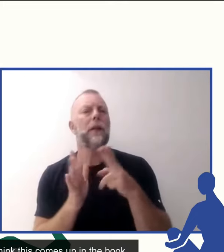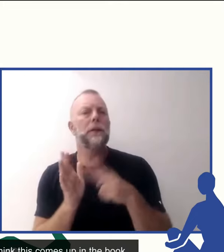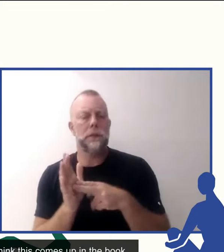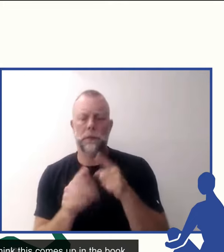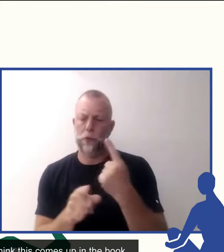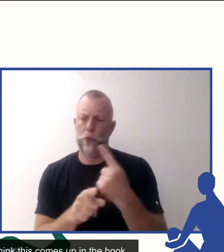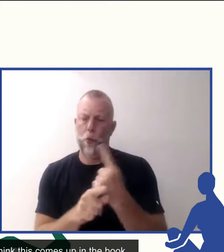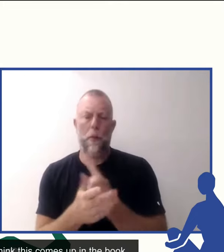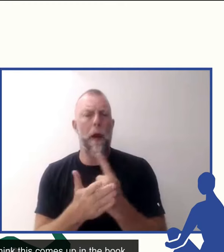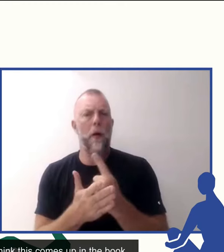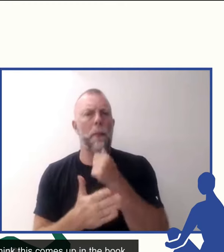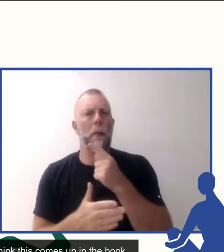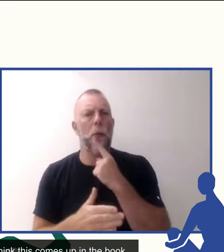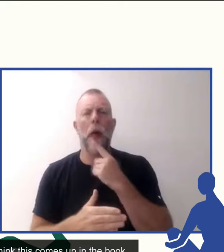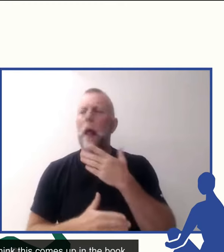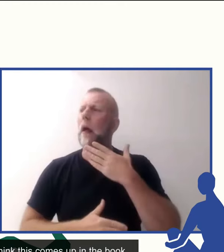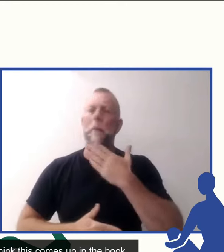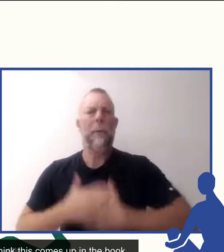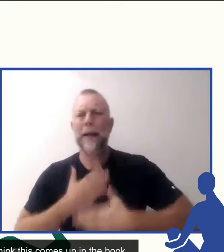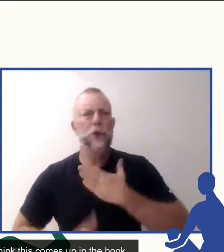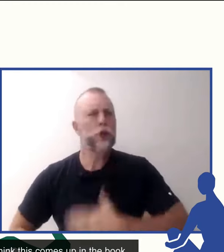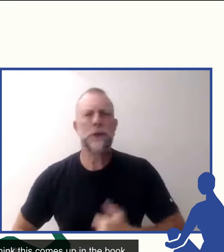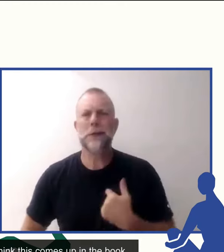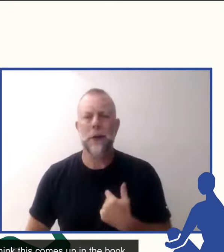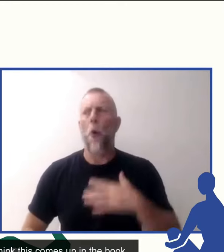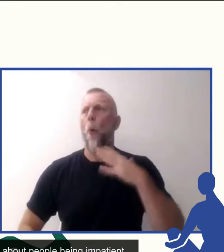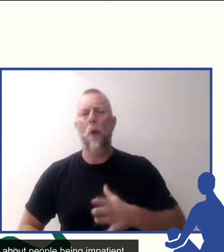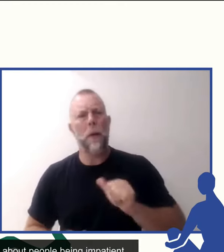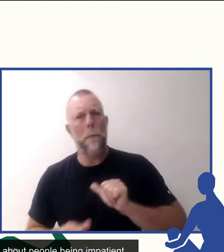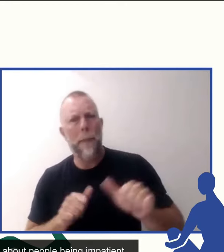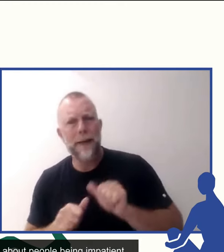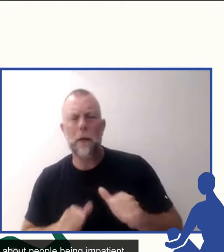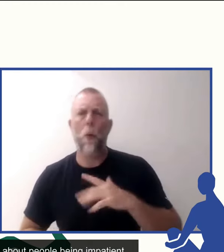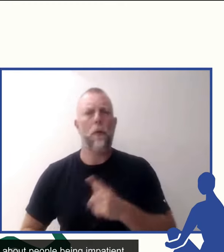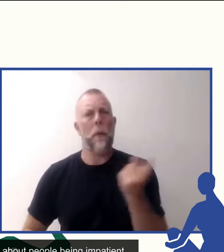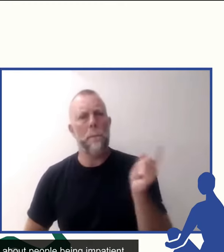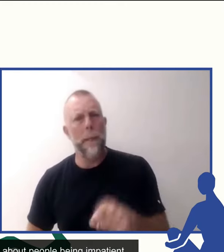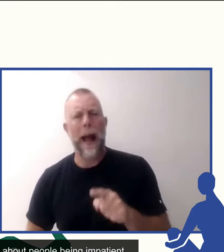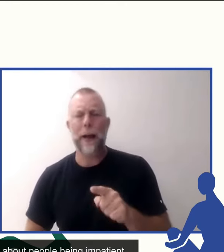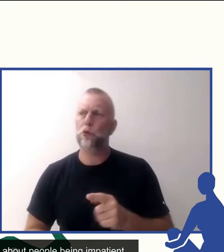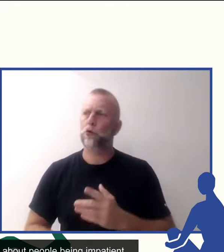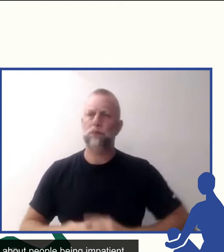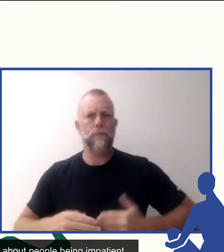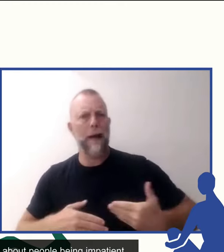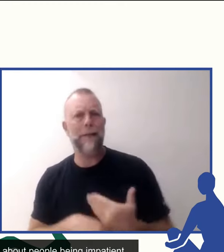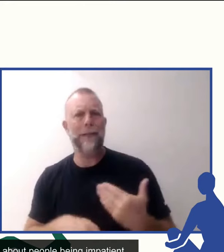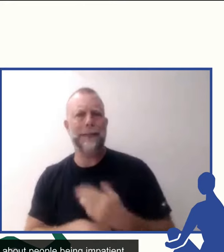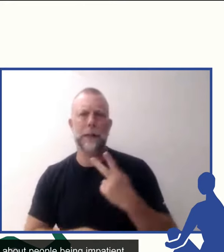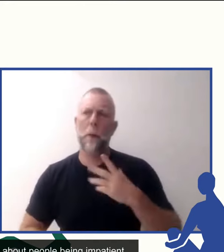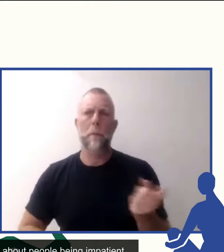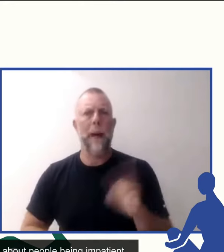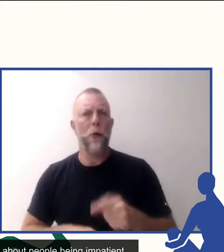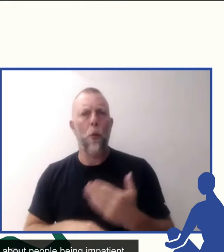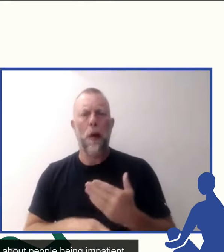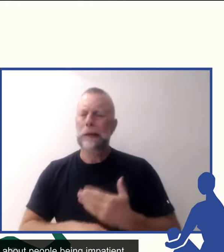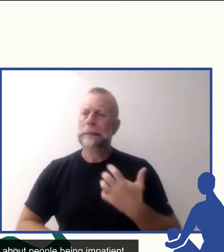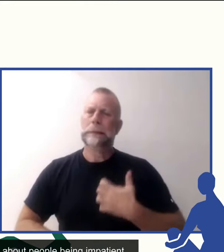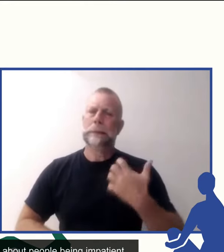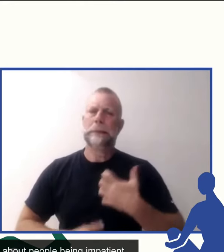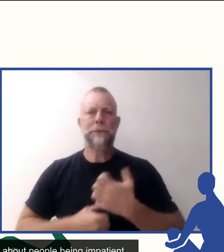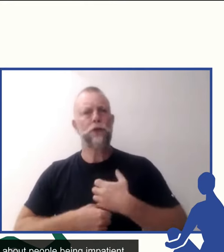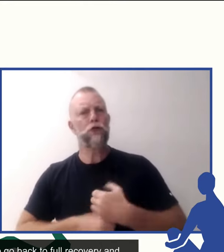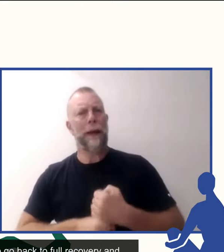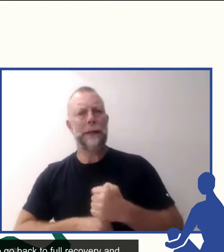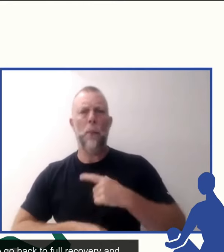people being impatient and wanting to recover and wanting to go back to full activity and being annoyed and frustrated at the length of time